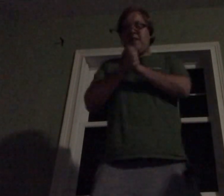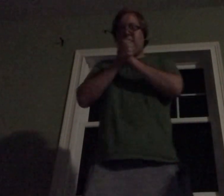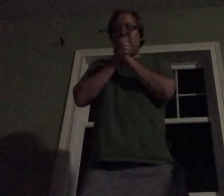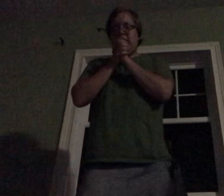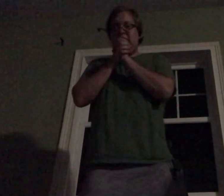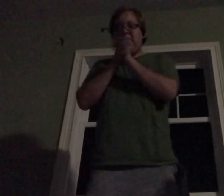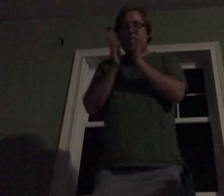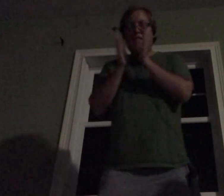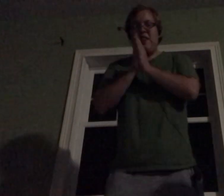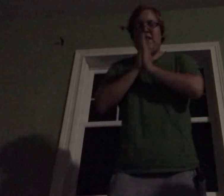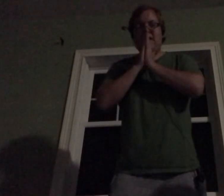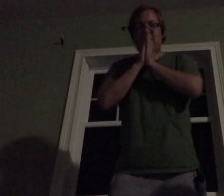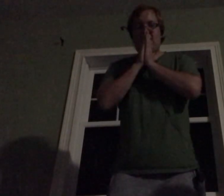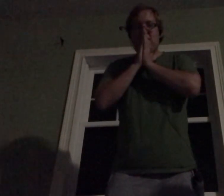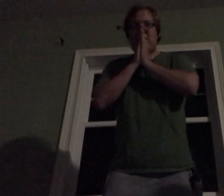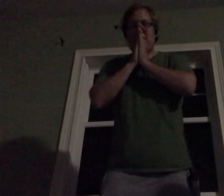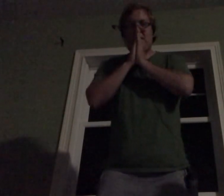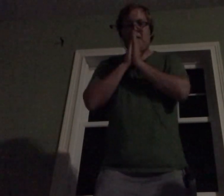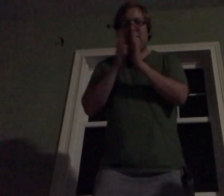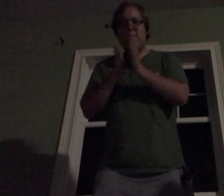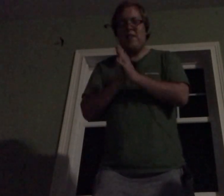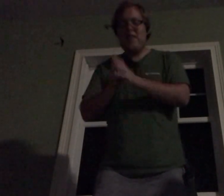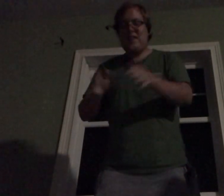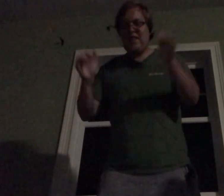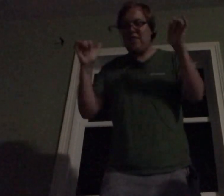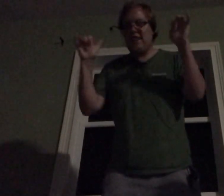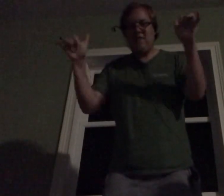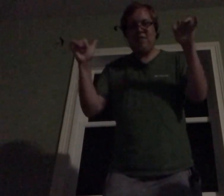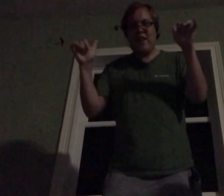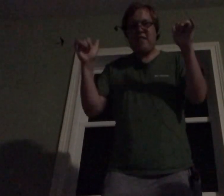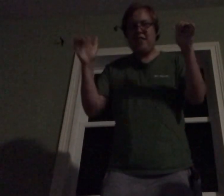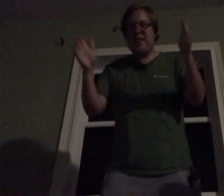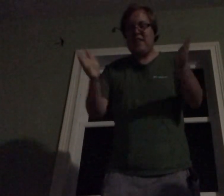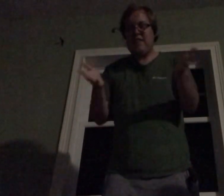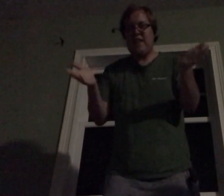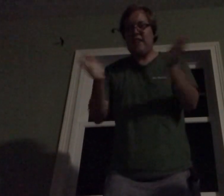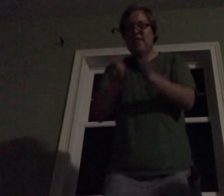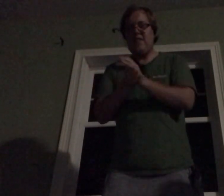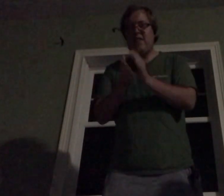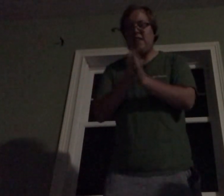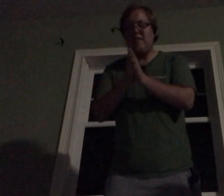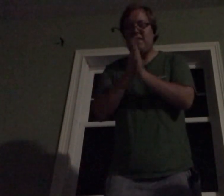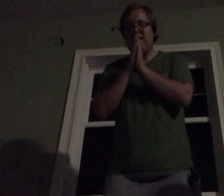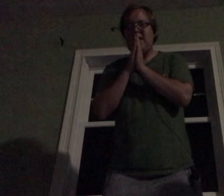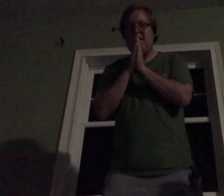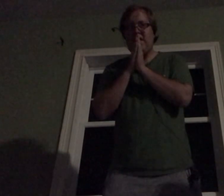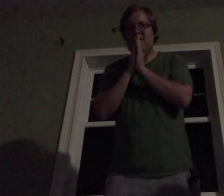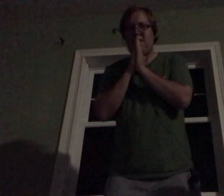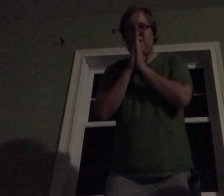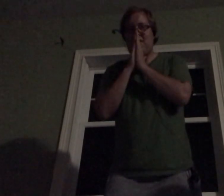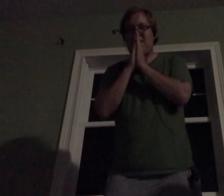Oh my goodness, thank you guys so much. You guys rocked again tonight. Oh my goodness, thank you guys so much.